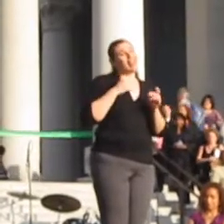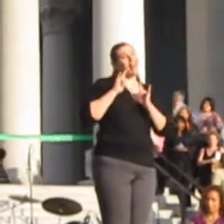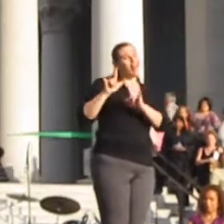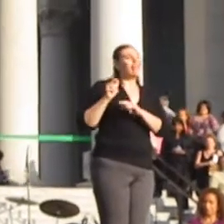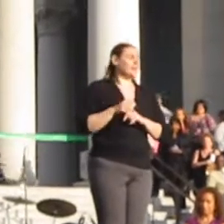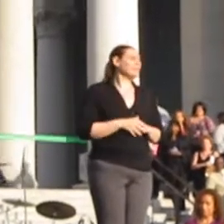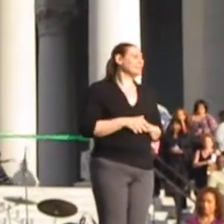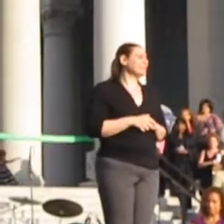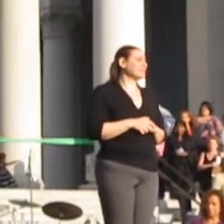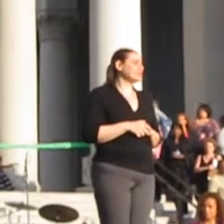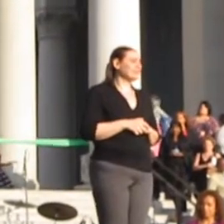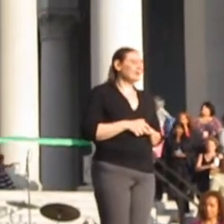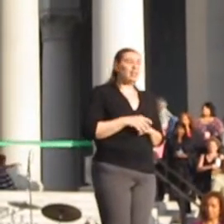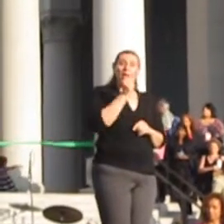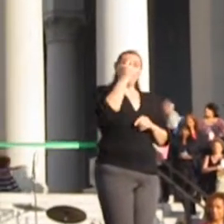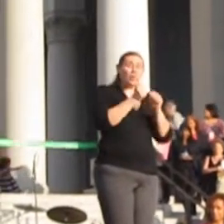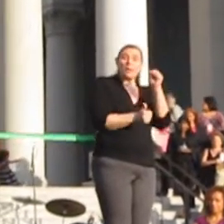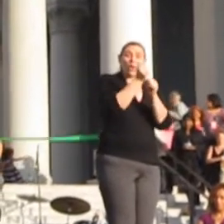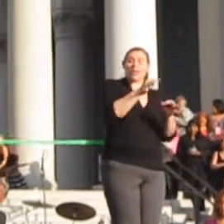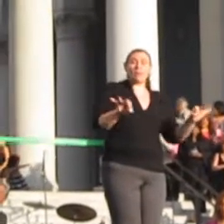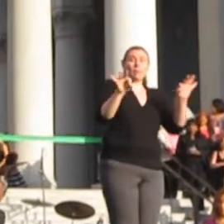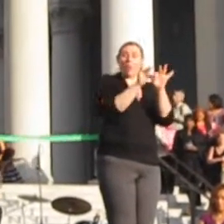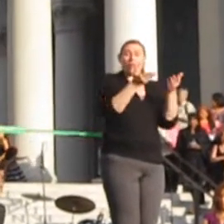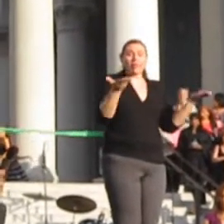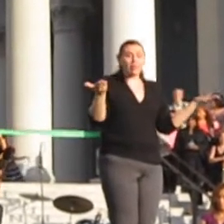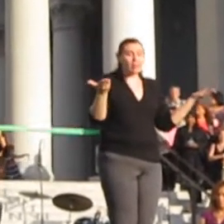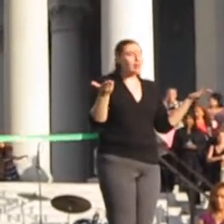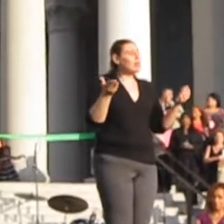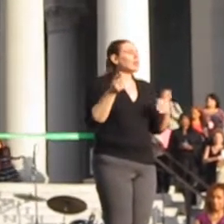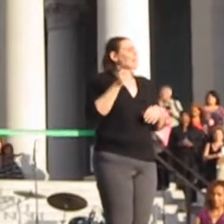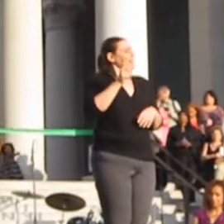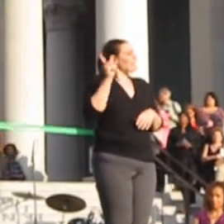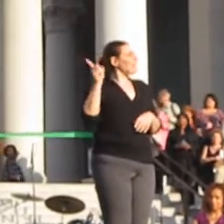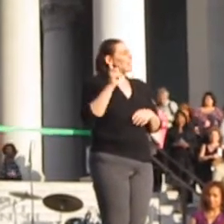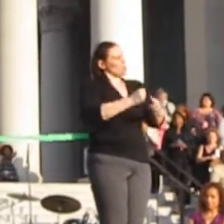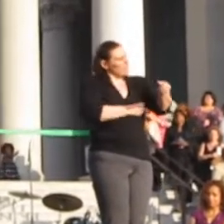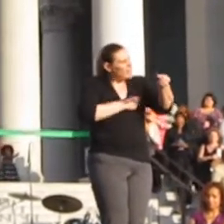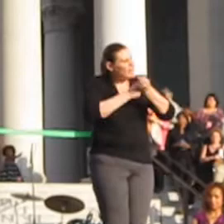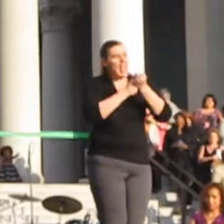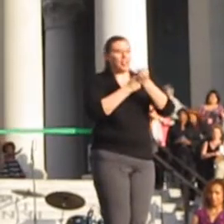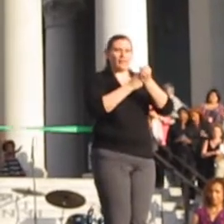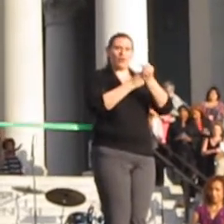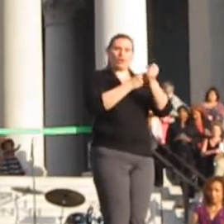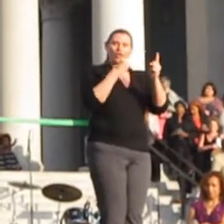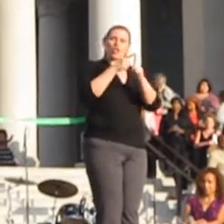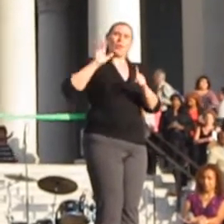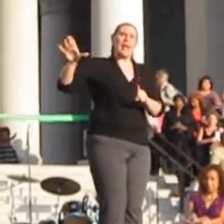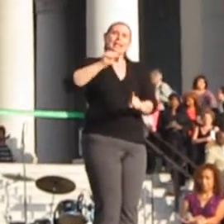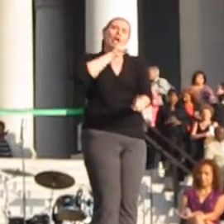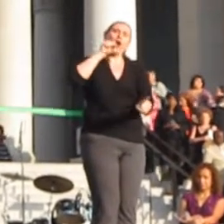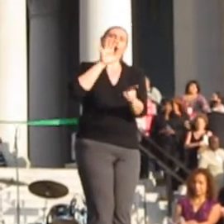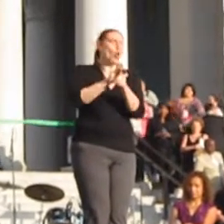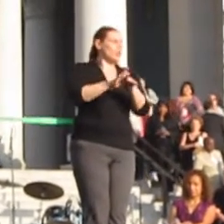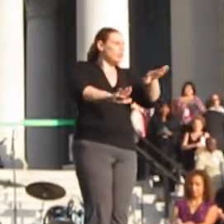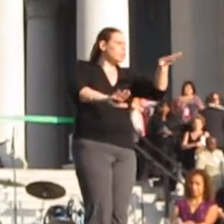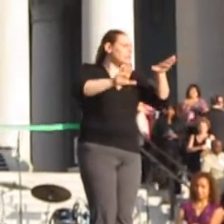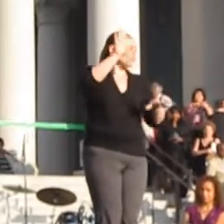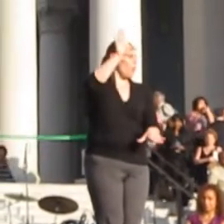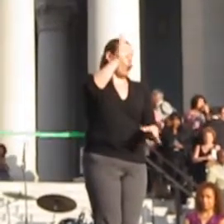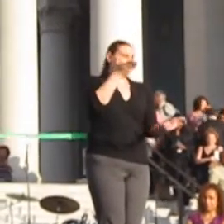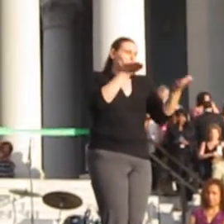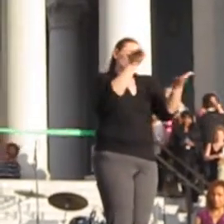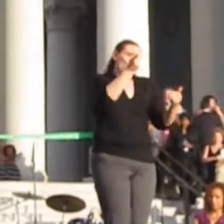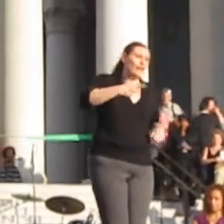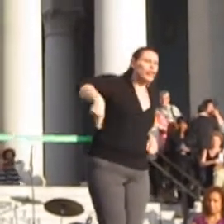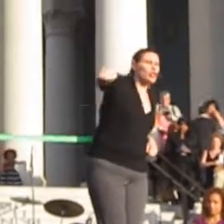him. But the most important thing is he was faithful to the oath he swore to serve